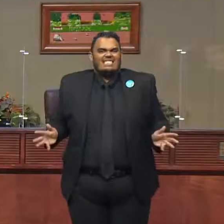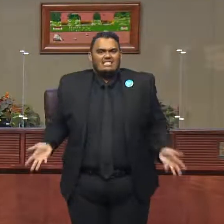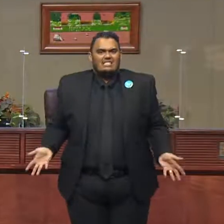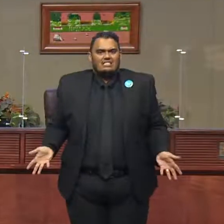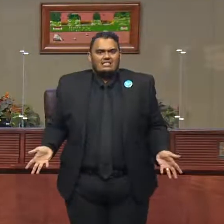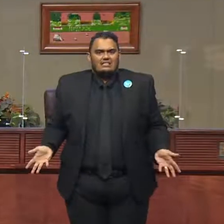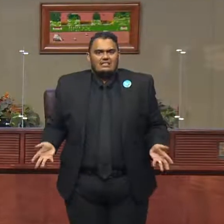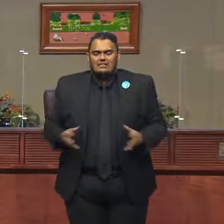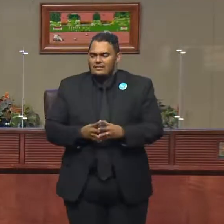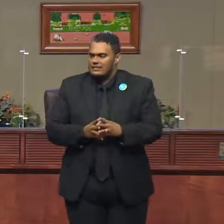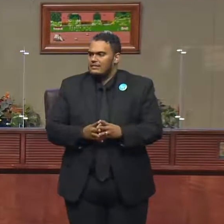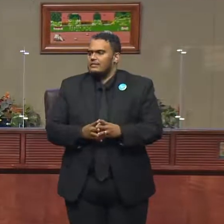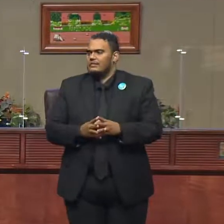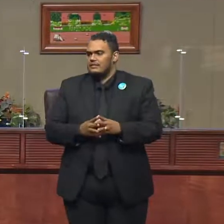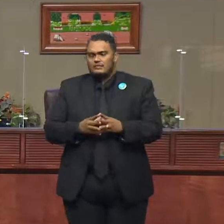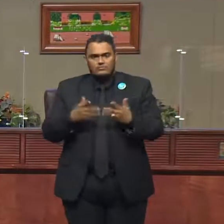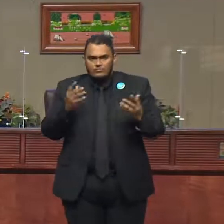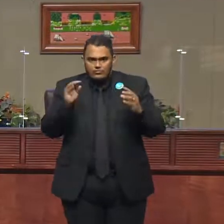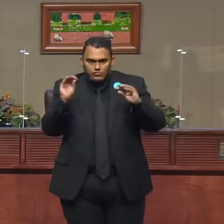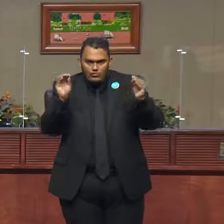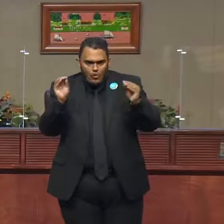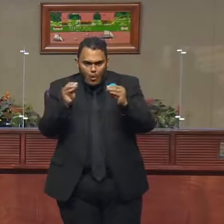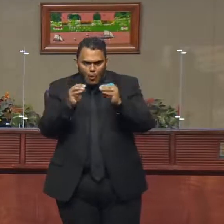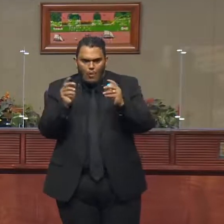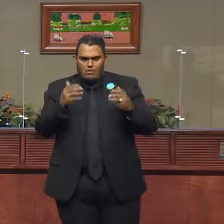So it is with regard to the variants,